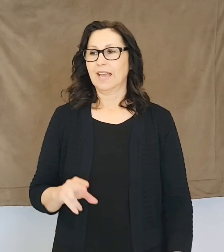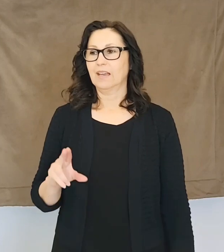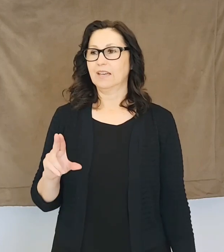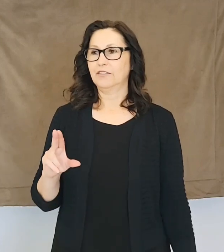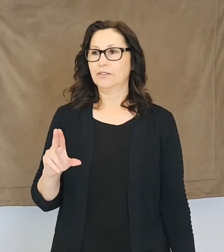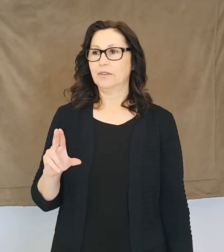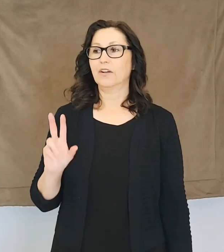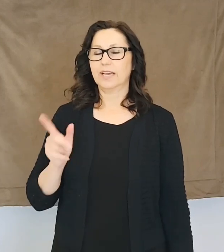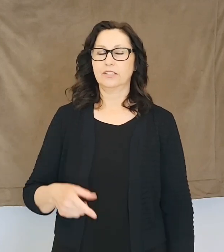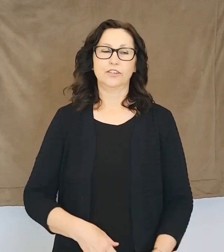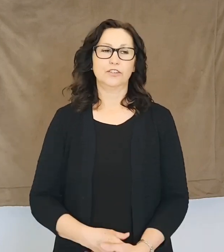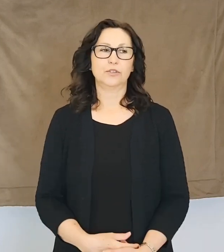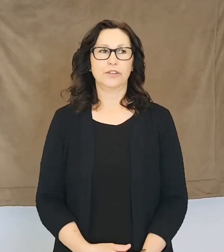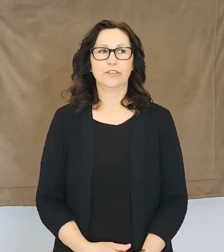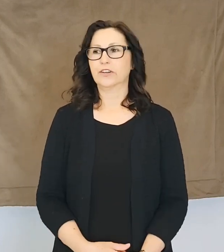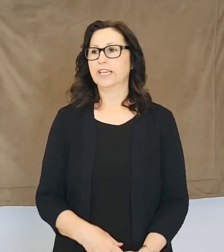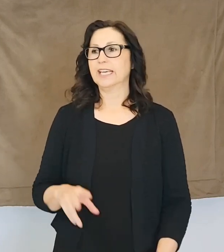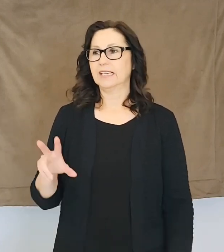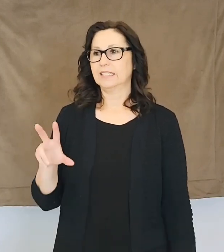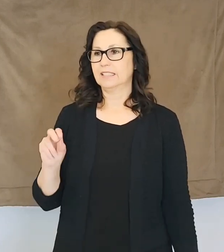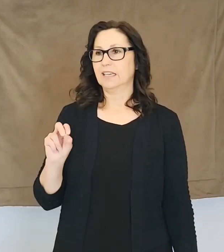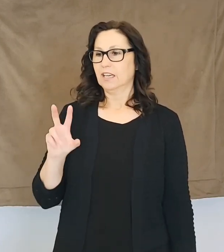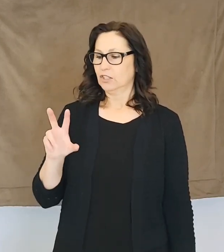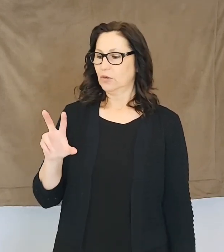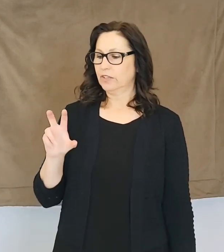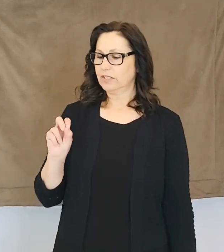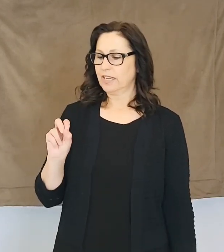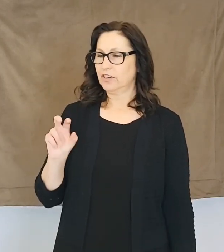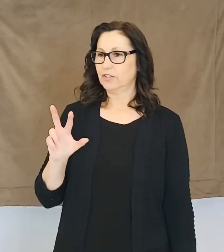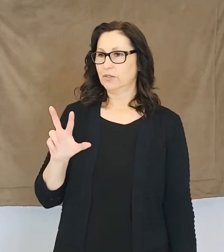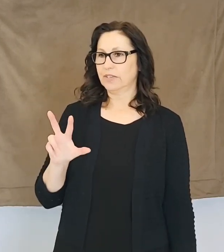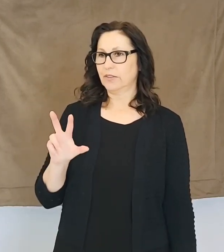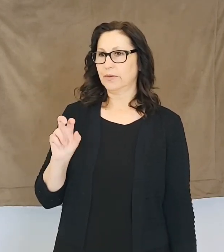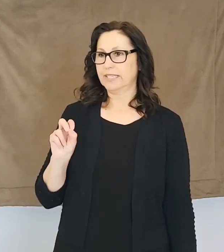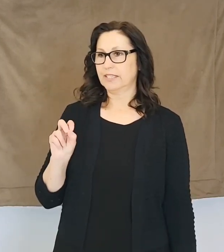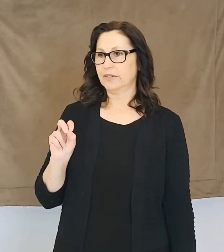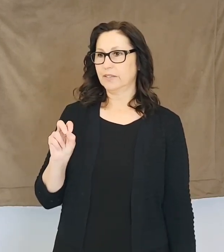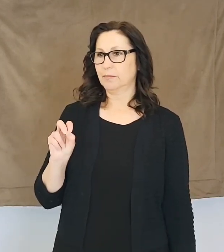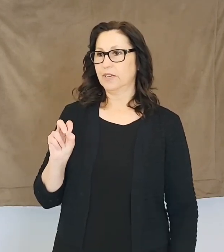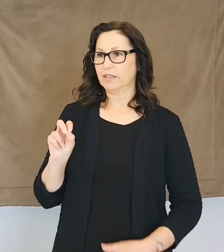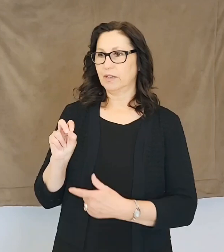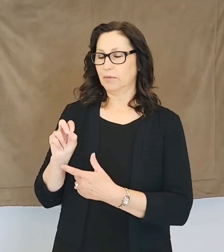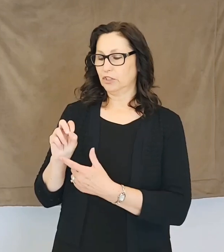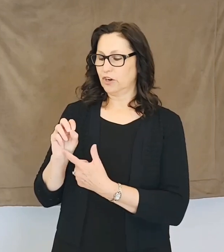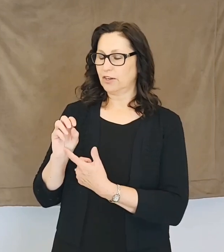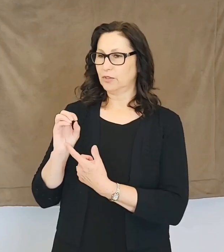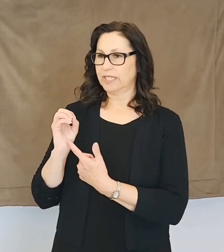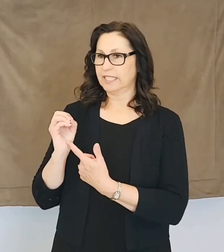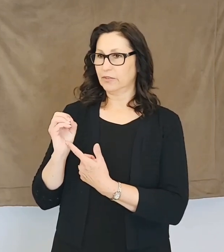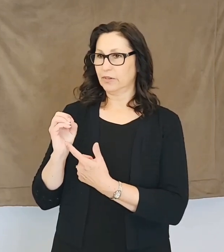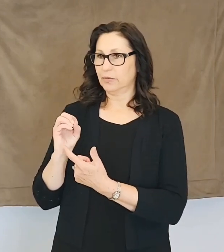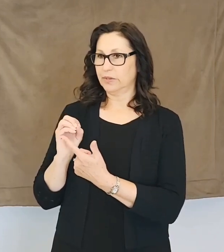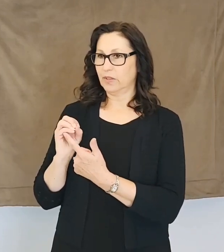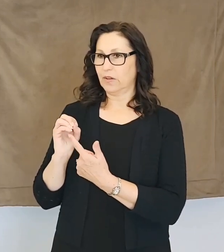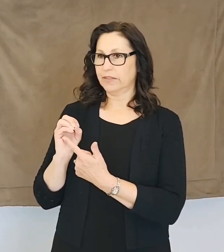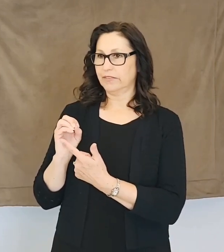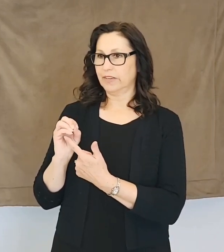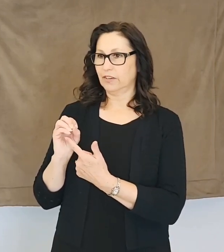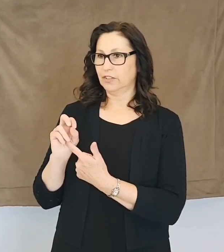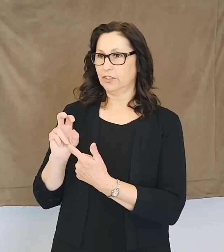And if you, okay, so you're doing 30. Yes. So it looks like you're doing a 3-0, but you're not doing a zero with all the fingers. You're